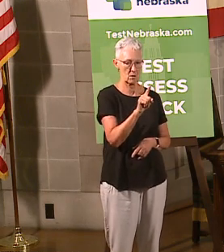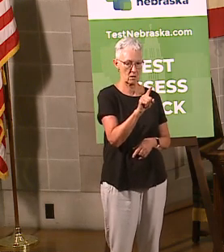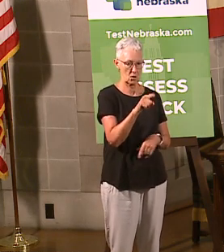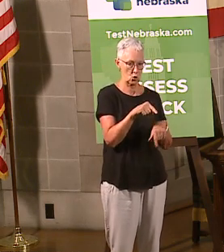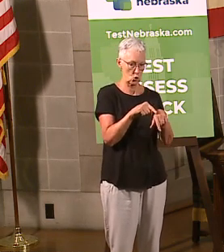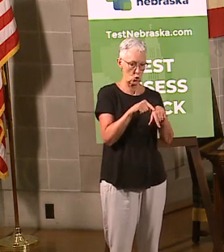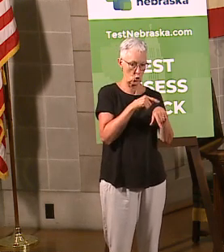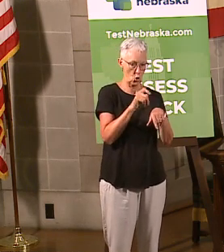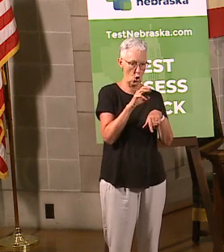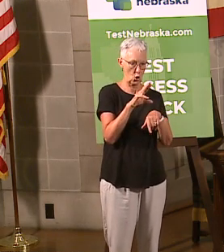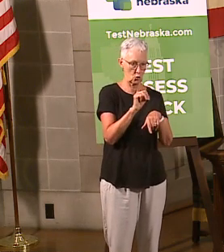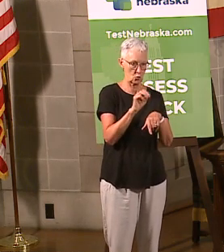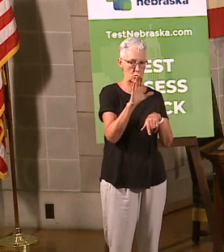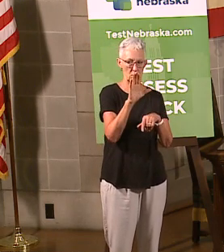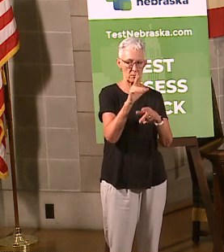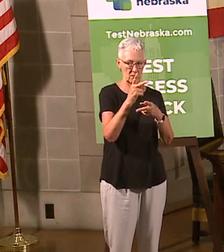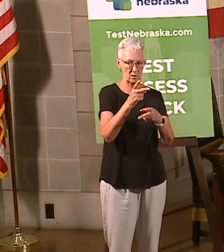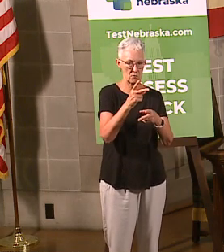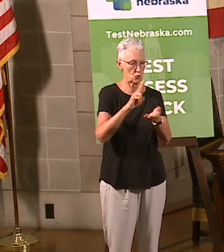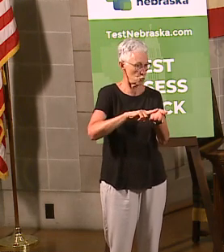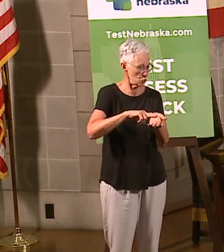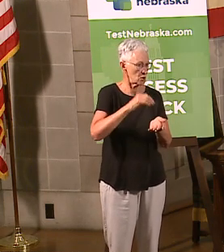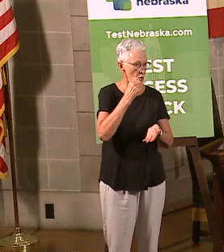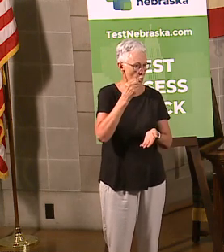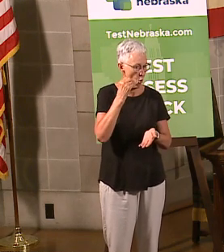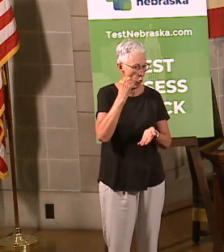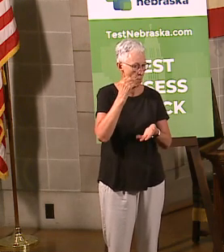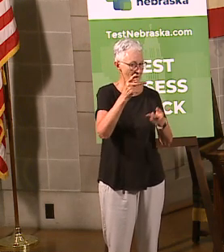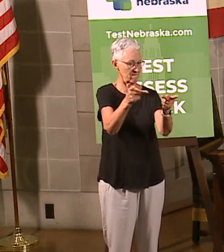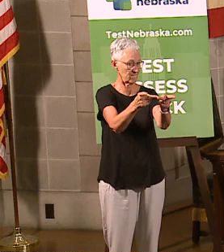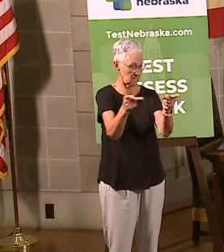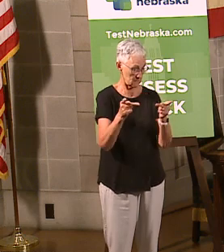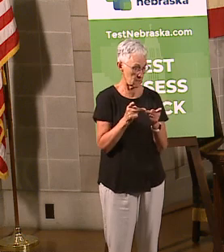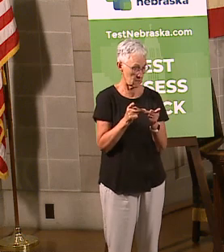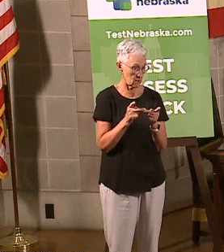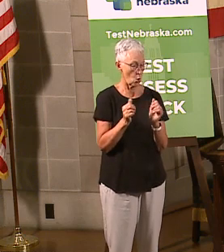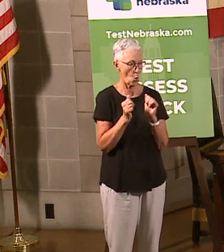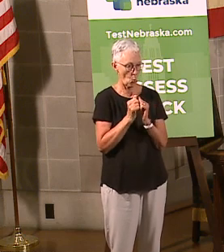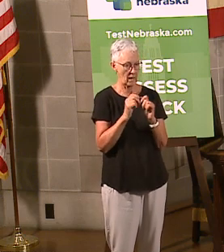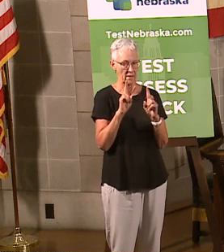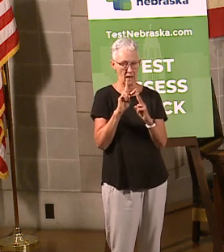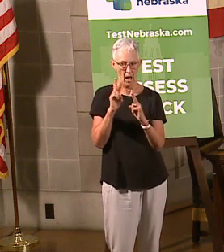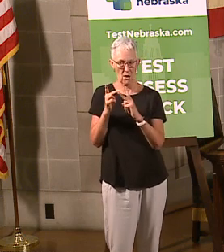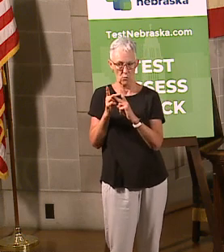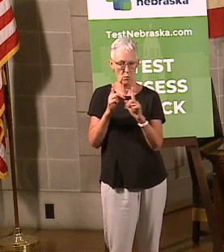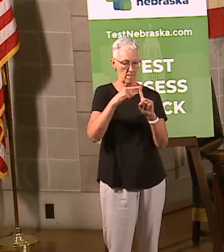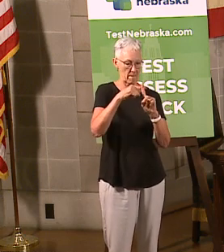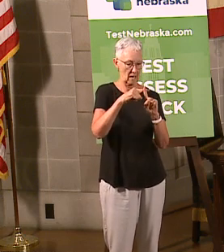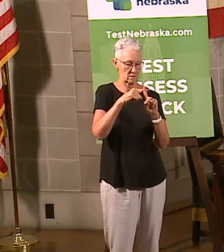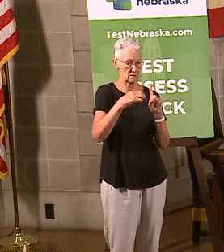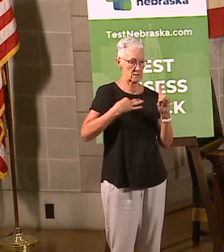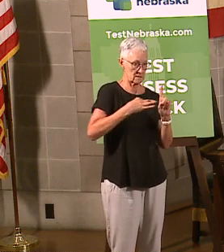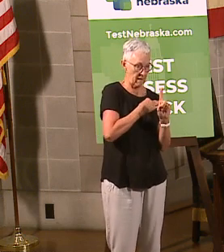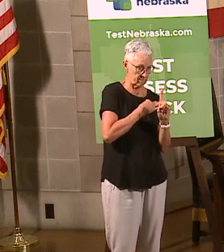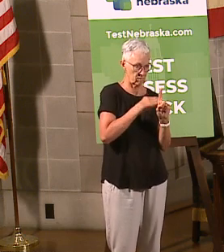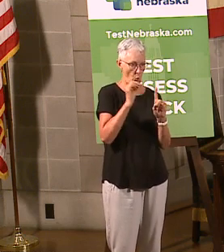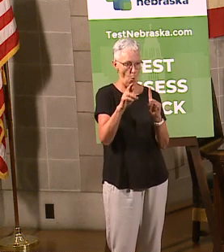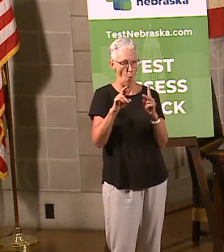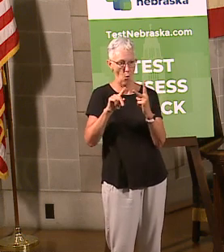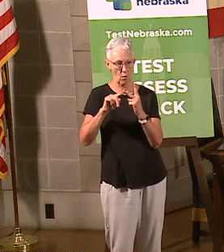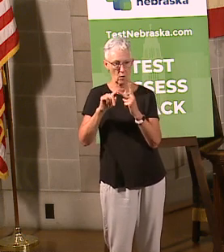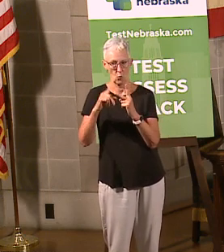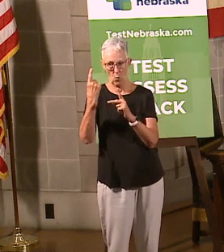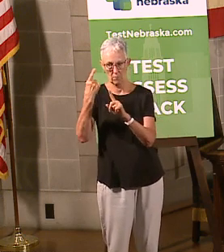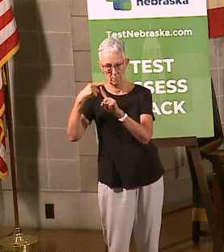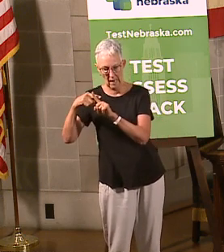long-term care facilities with either a positive staff member or resident affected by